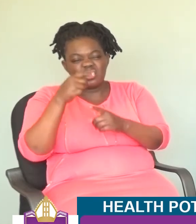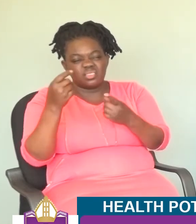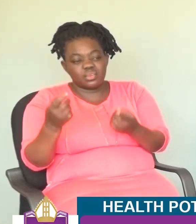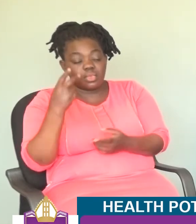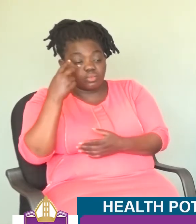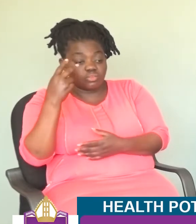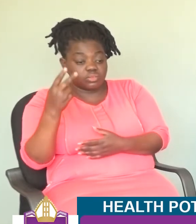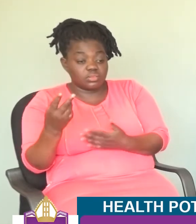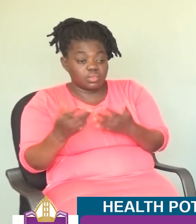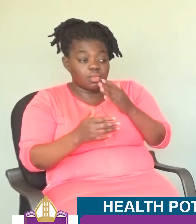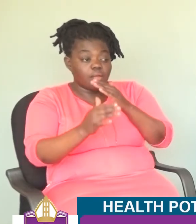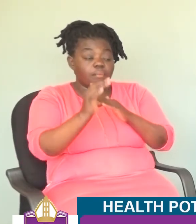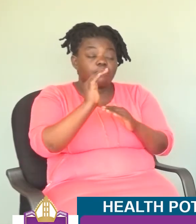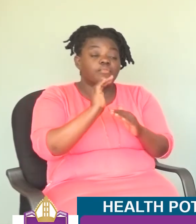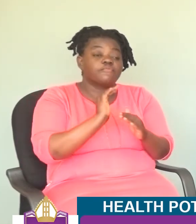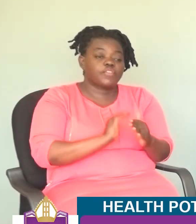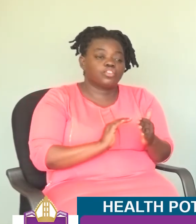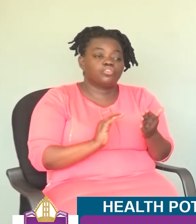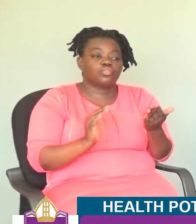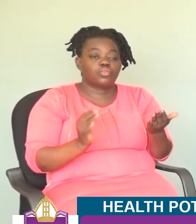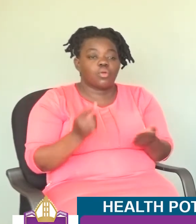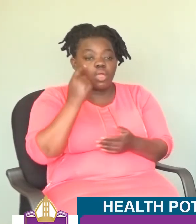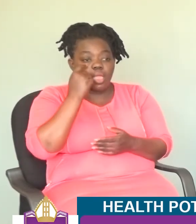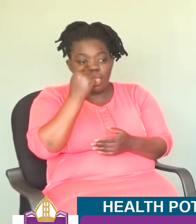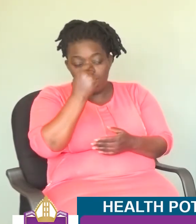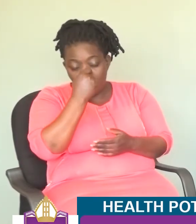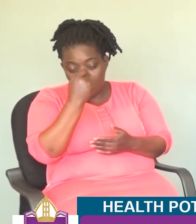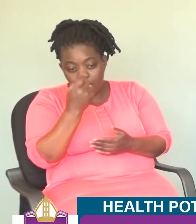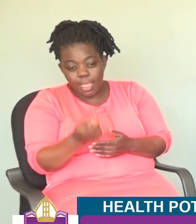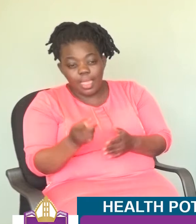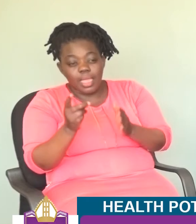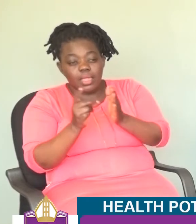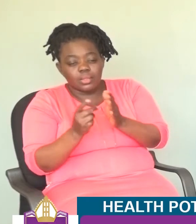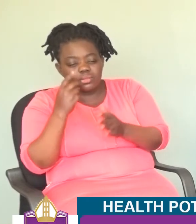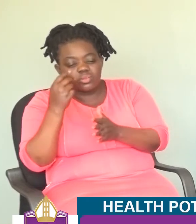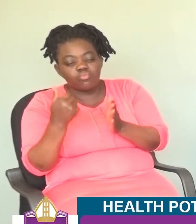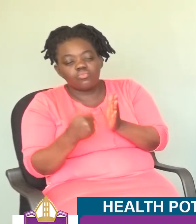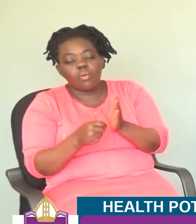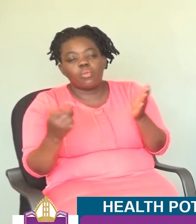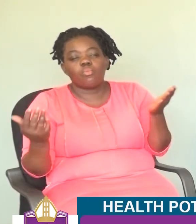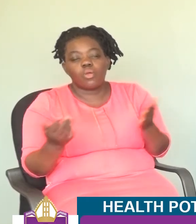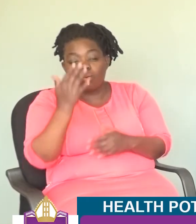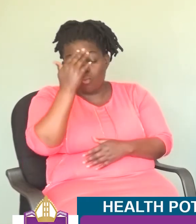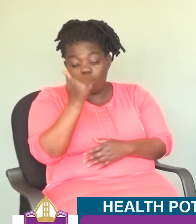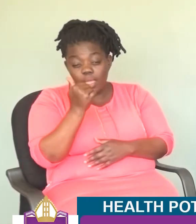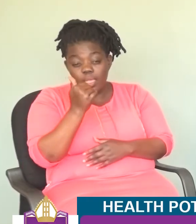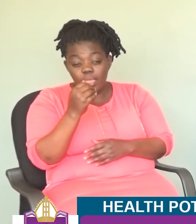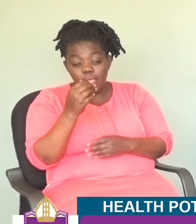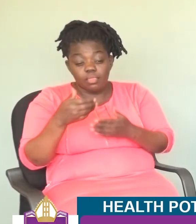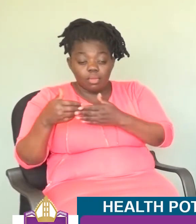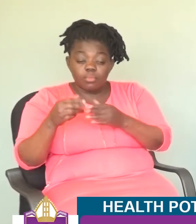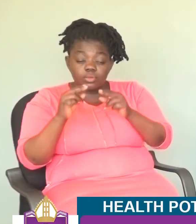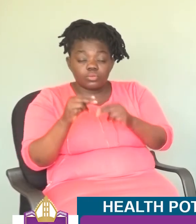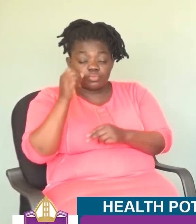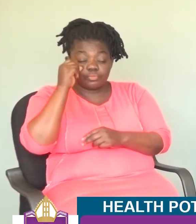pediatric ophthalmologist or you may need a neurologist to be able to assess that child to see, okay, what is the problem with the child and why the child is not opening their